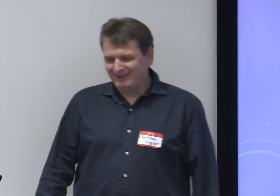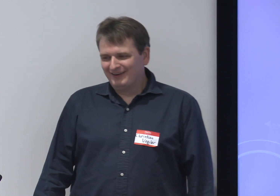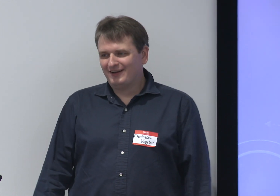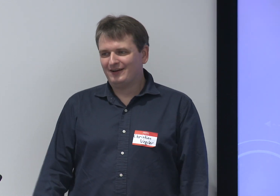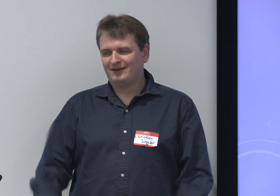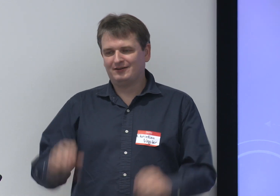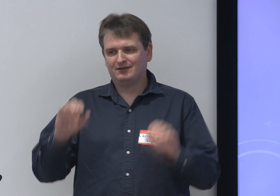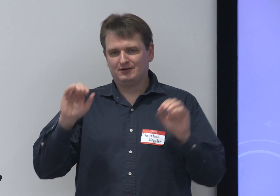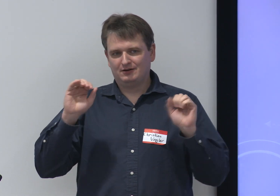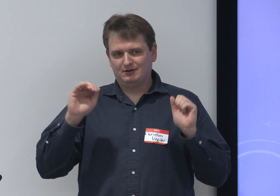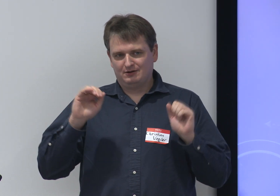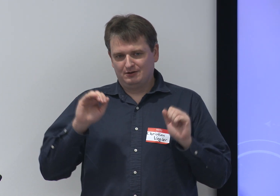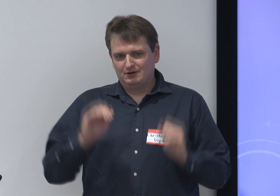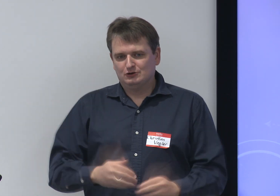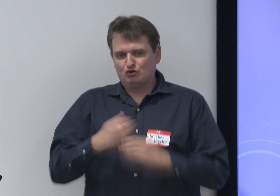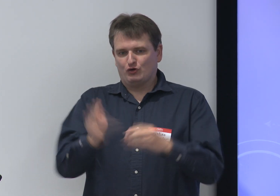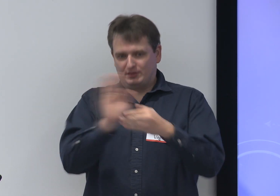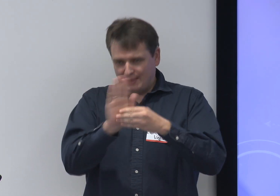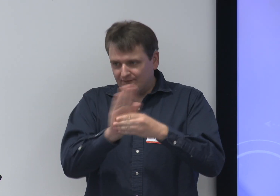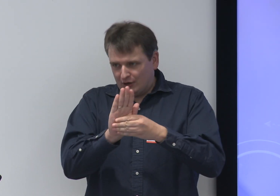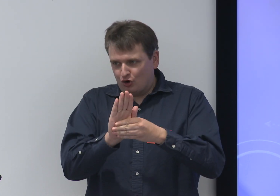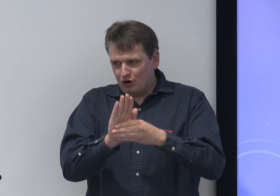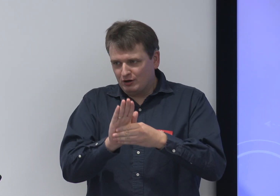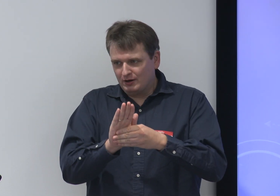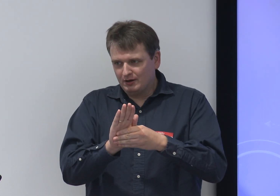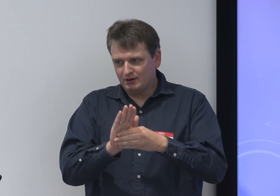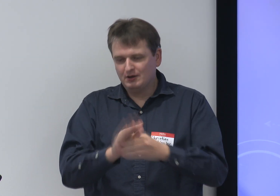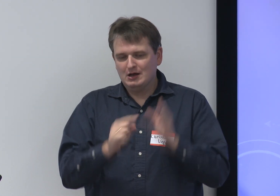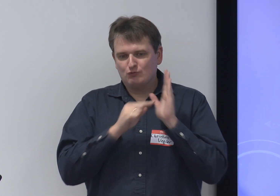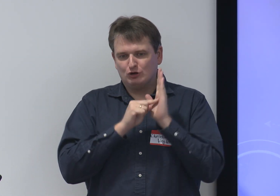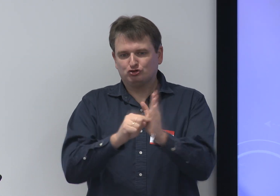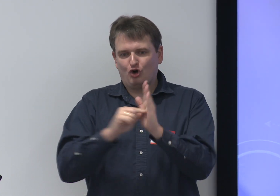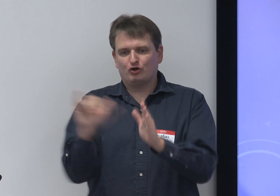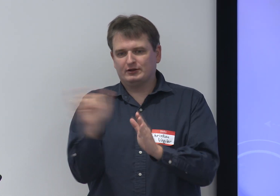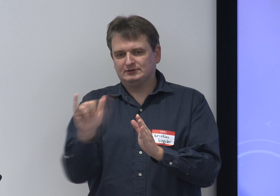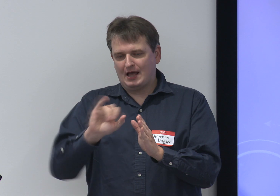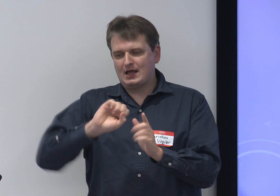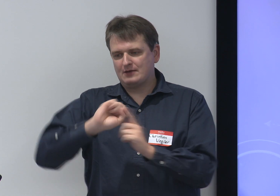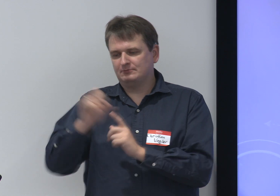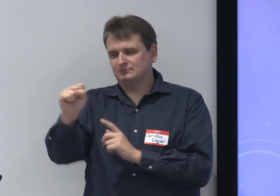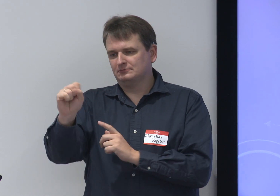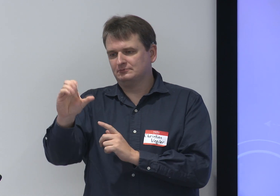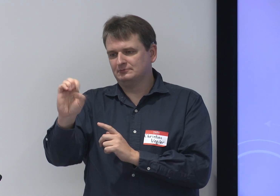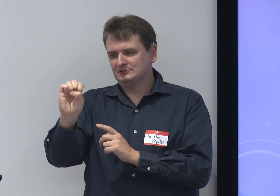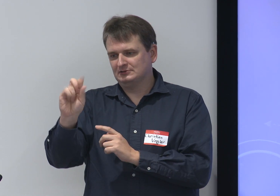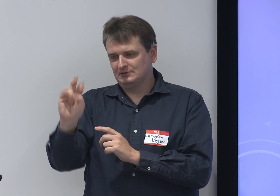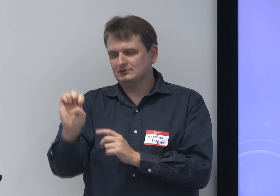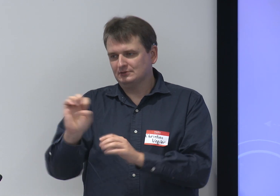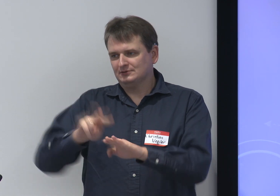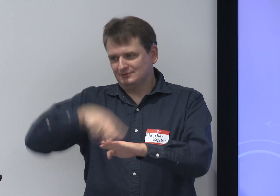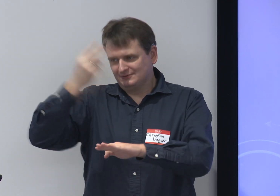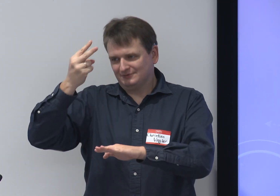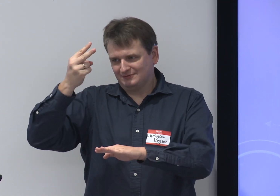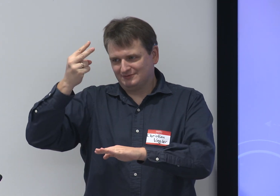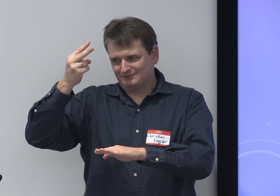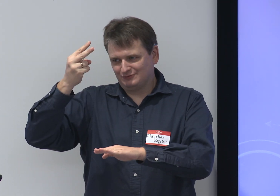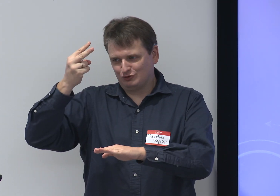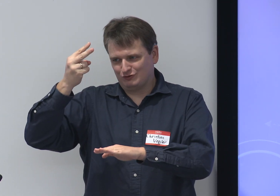on the captions and not on the audio. So you're going to watch the video, and I will show the same scene